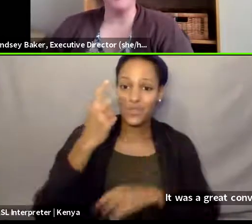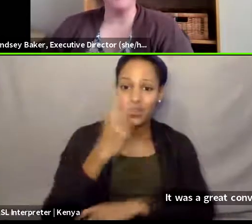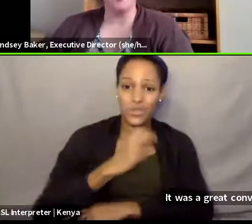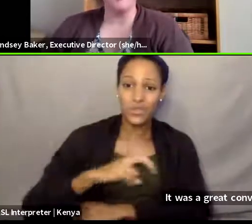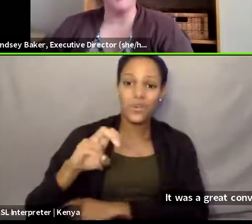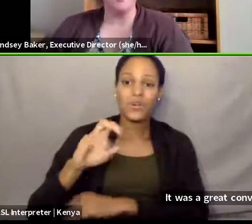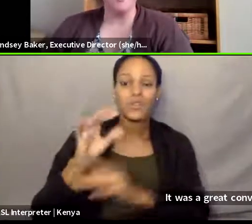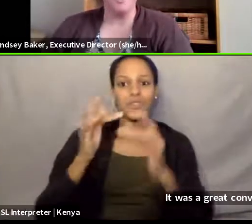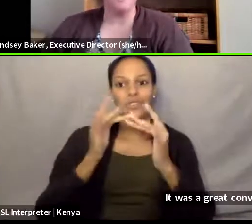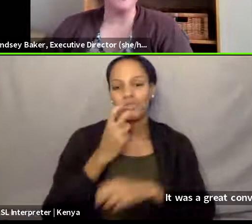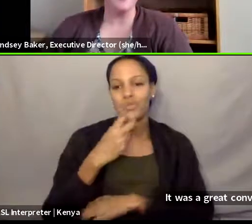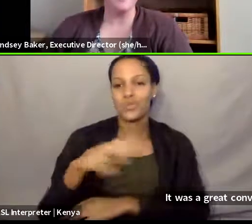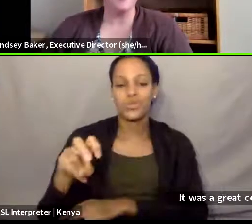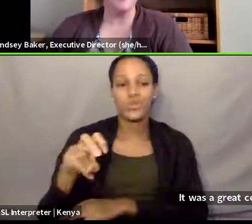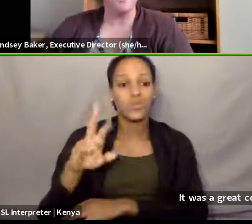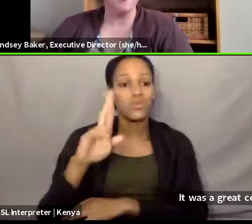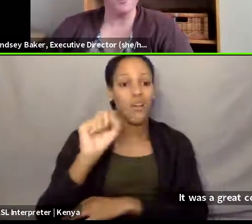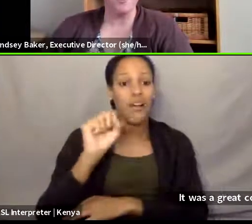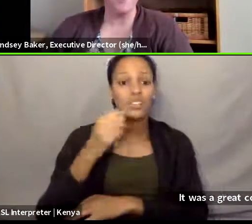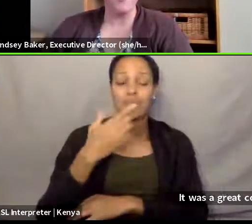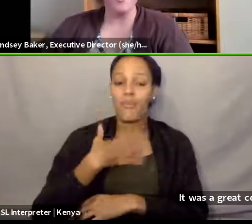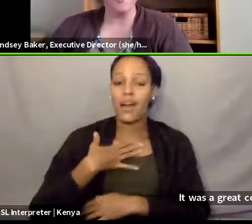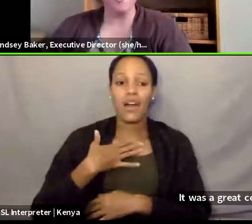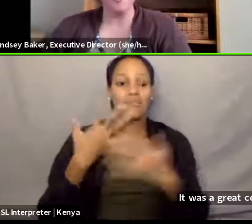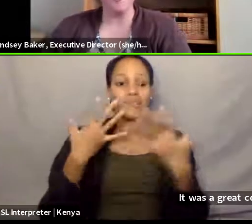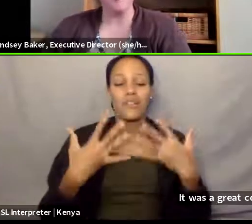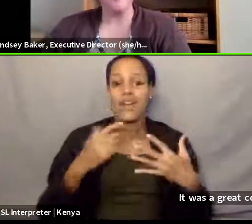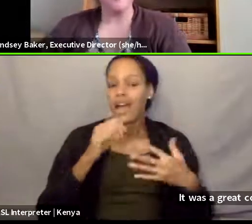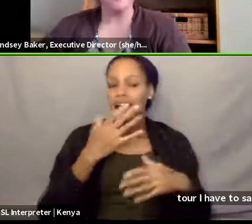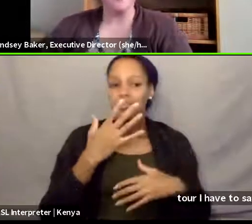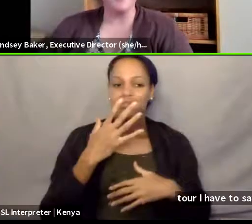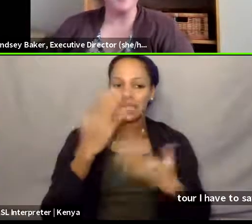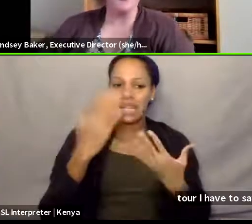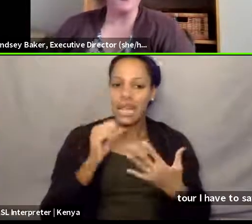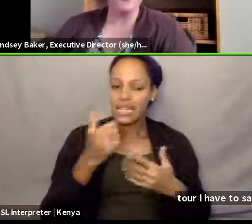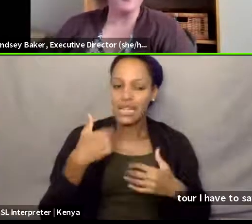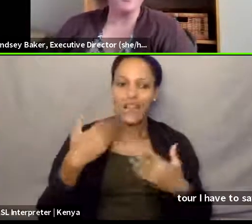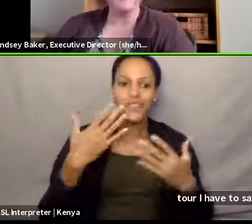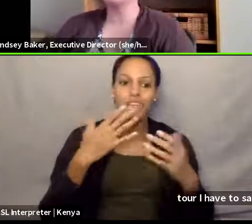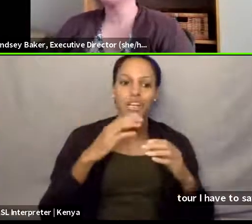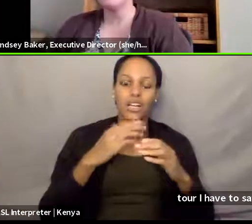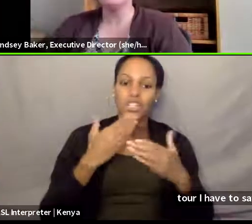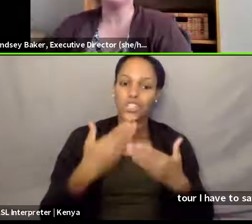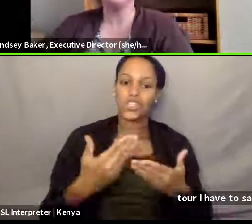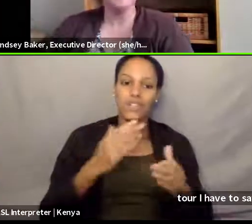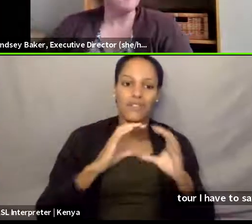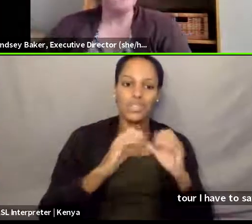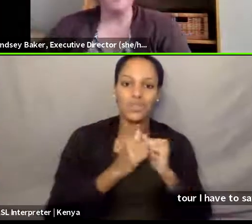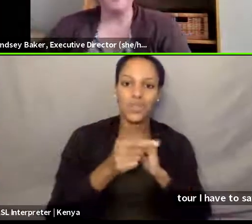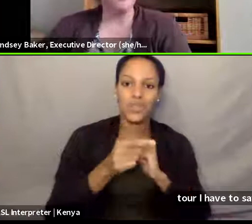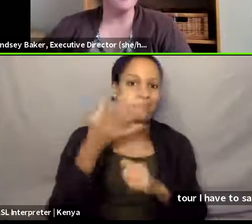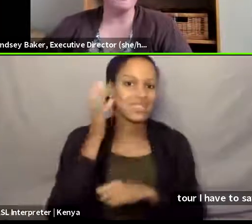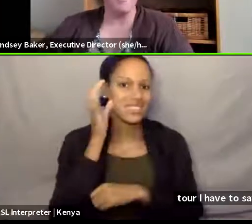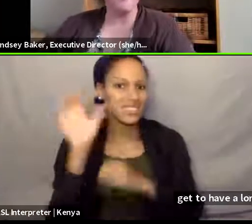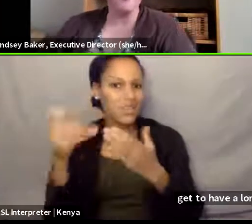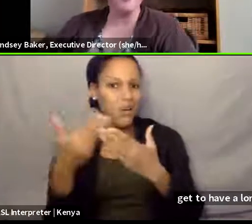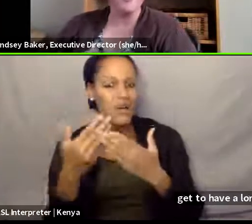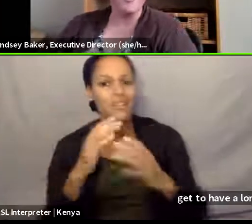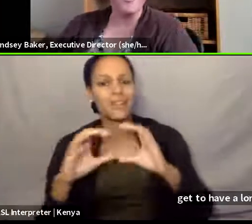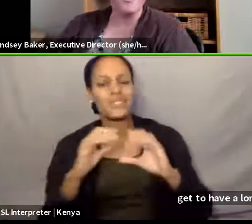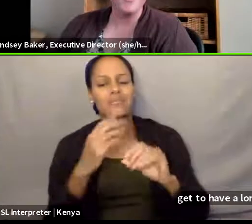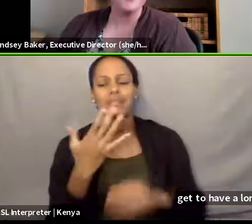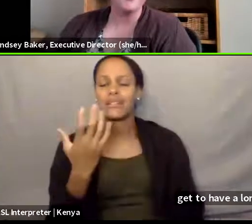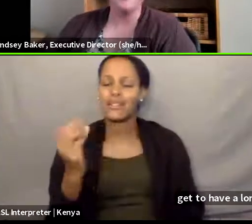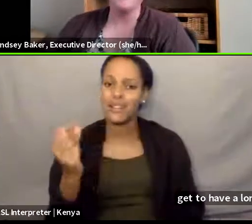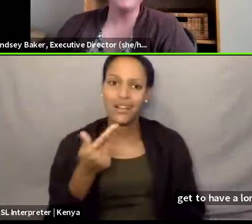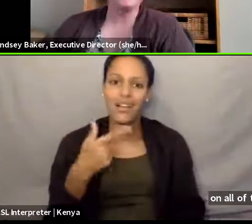my only regret is that I didn't get to have a long conversation with you listening in on all of these. I was like, oh, man, these moderators